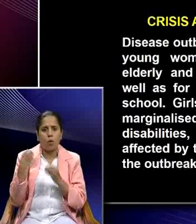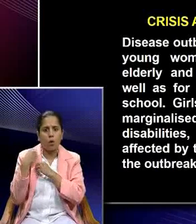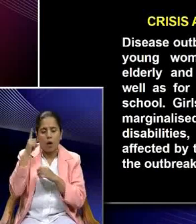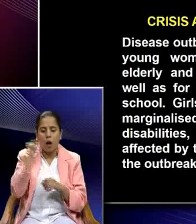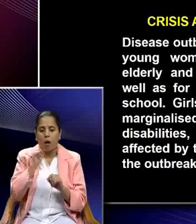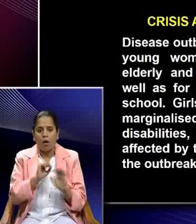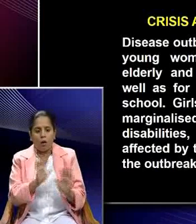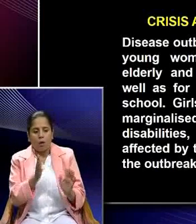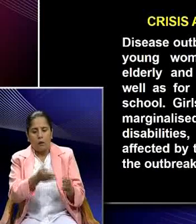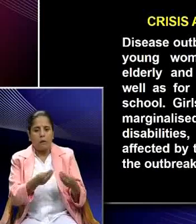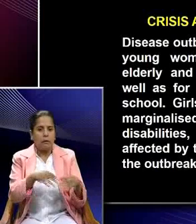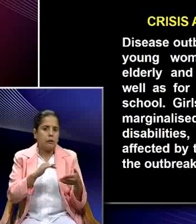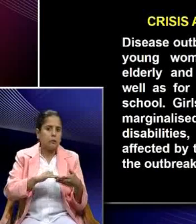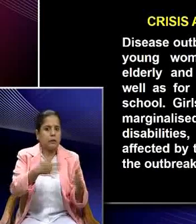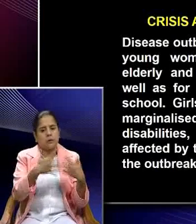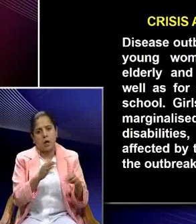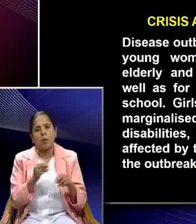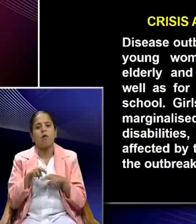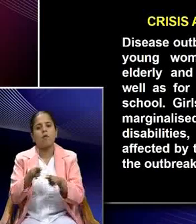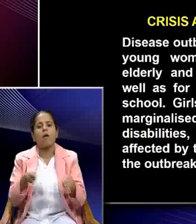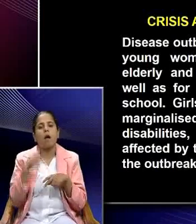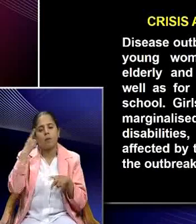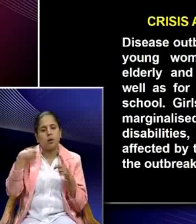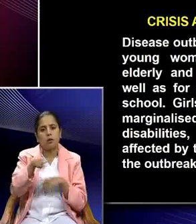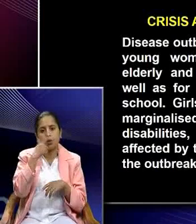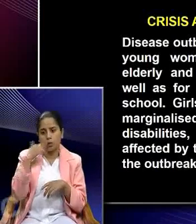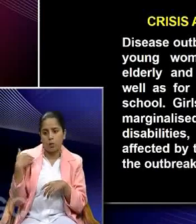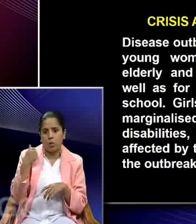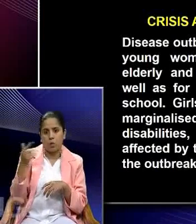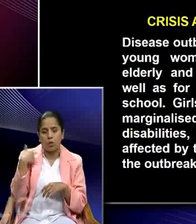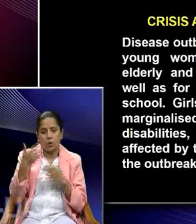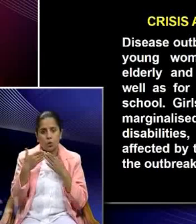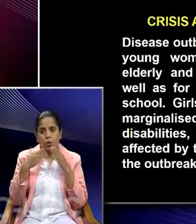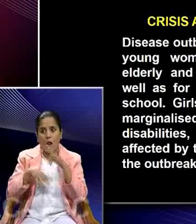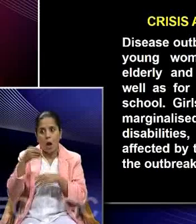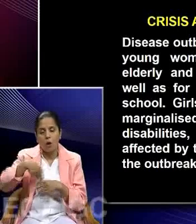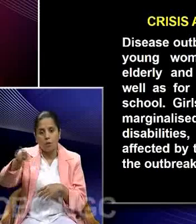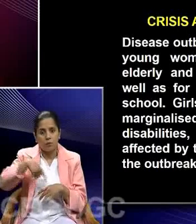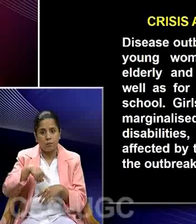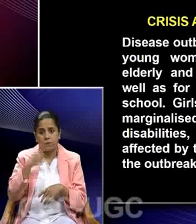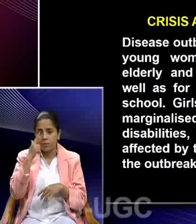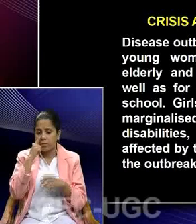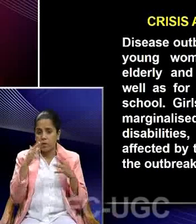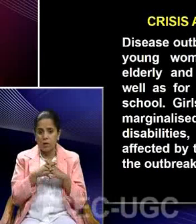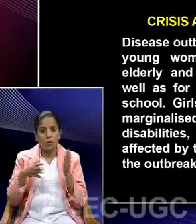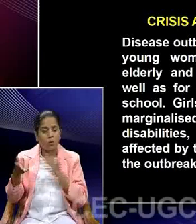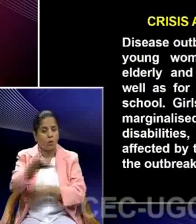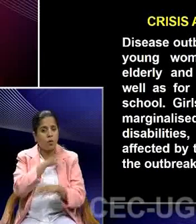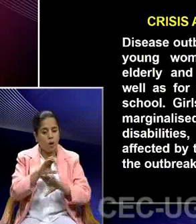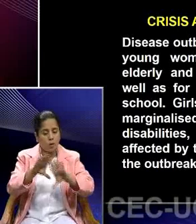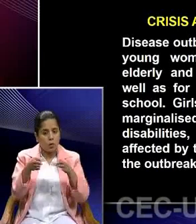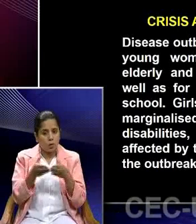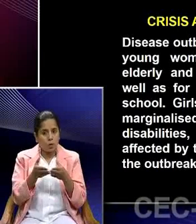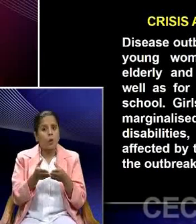elderly, of family members as well as for siblings who are out of schools. Girls, especially from